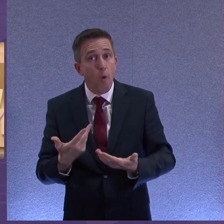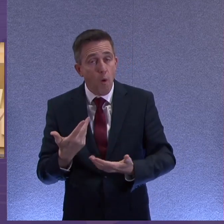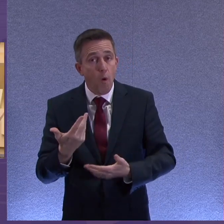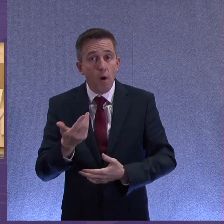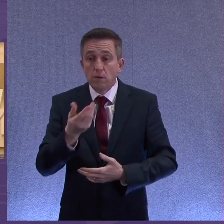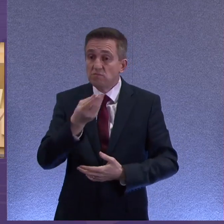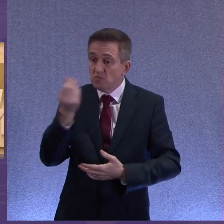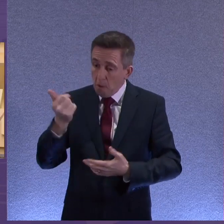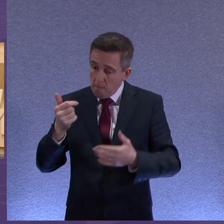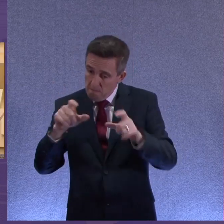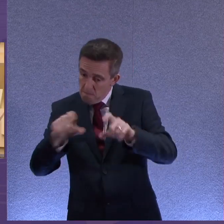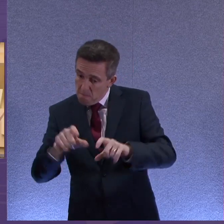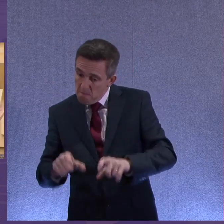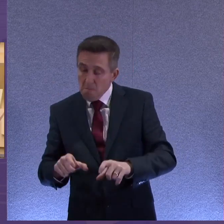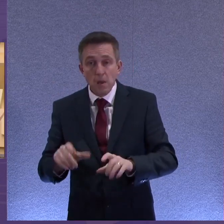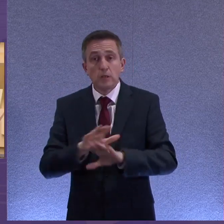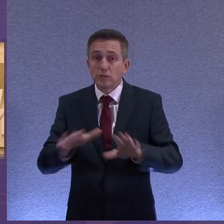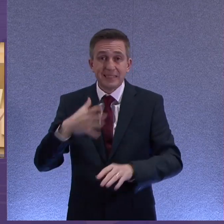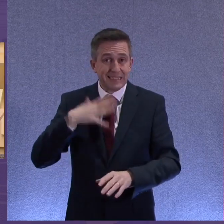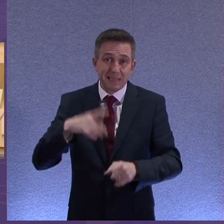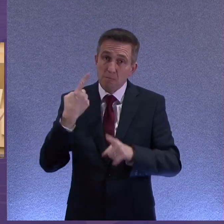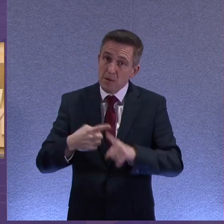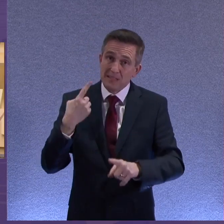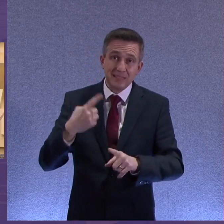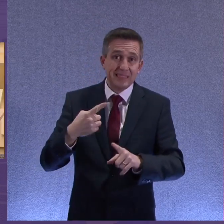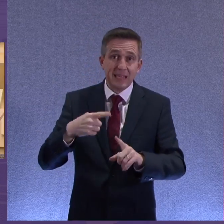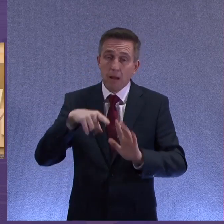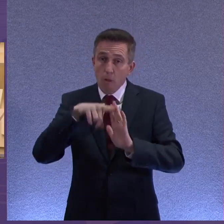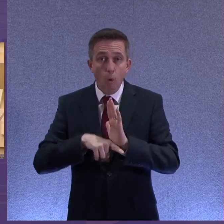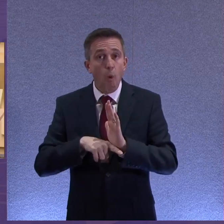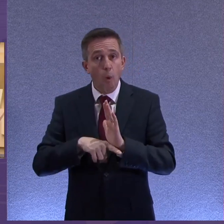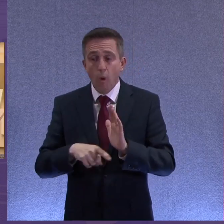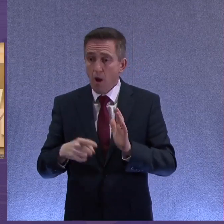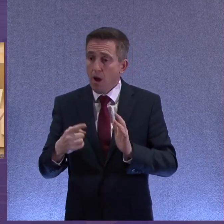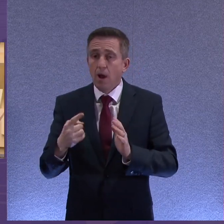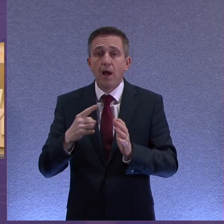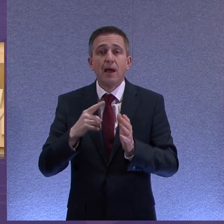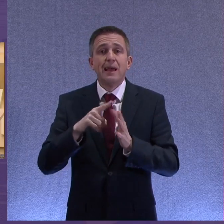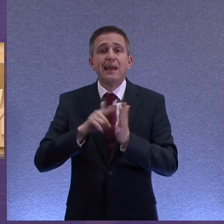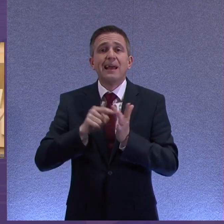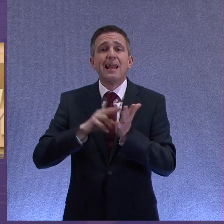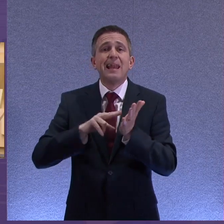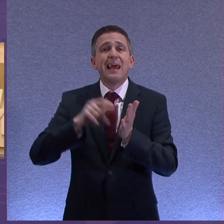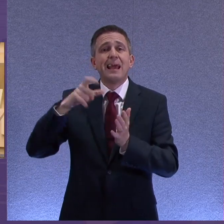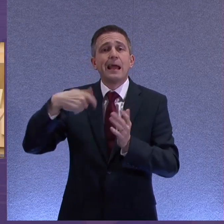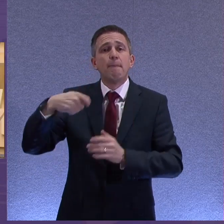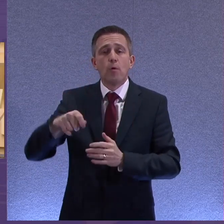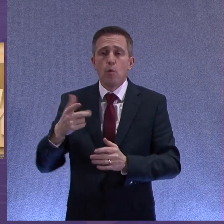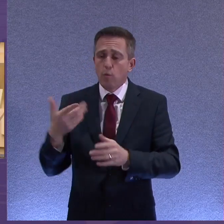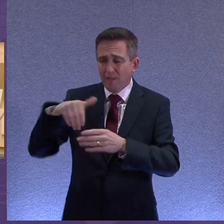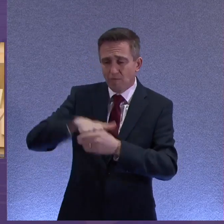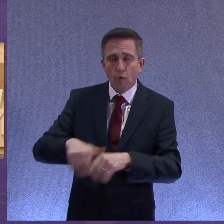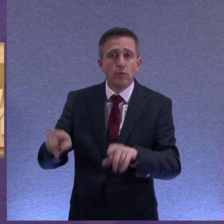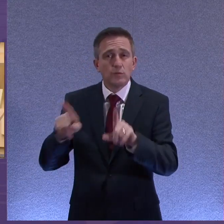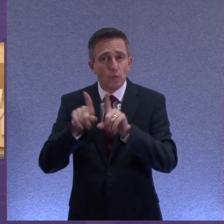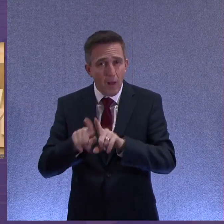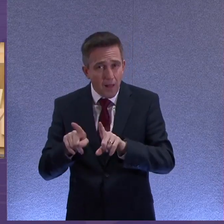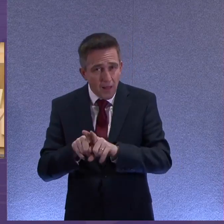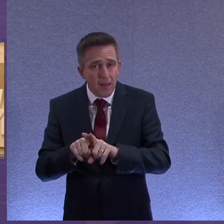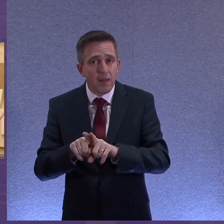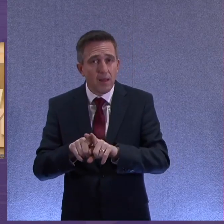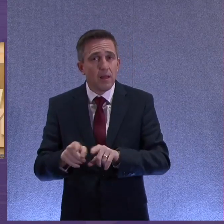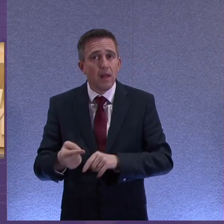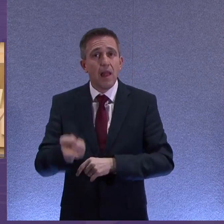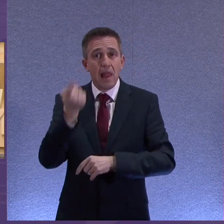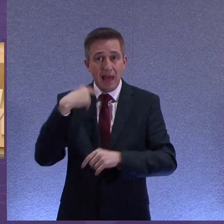we could do without emergency legislation. Aileen Campbell will obviously be very involved in that as well. I was clear last week at